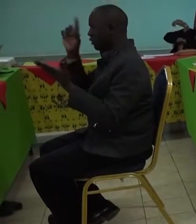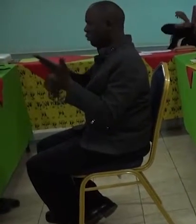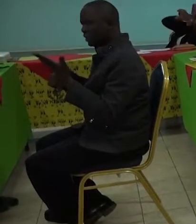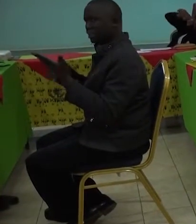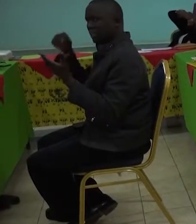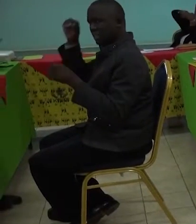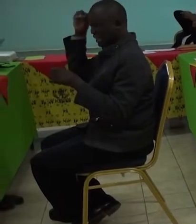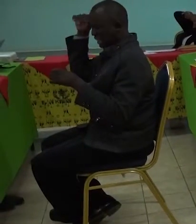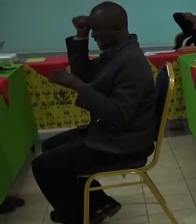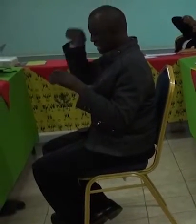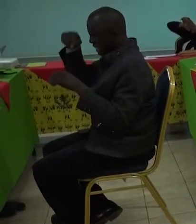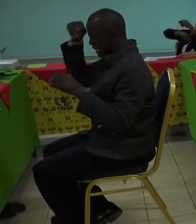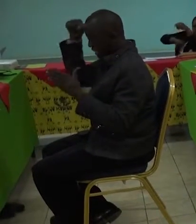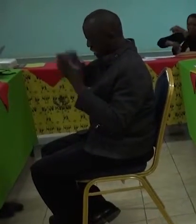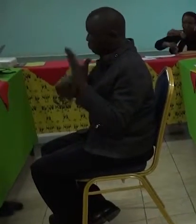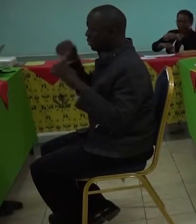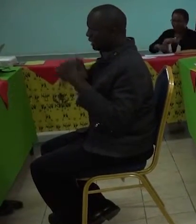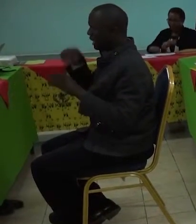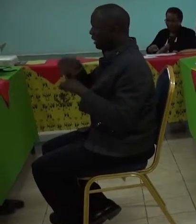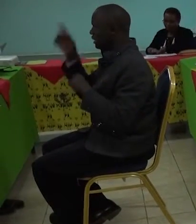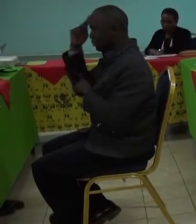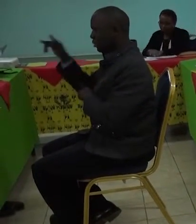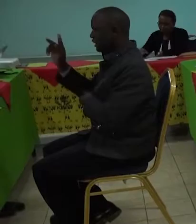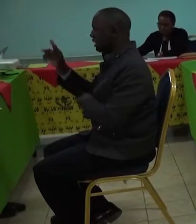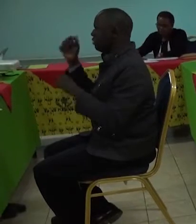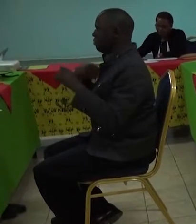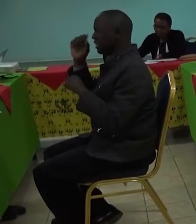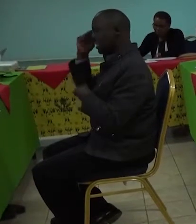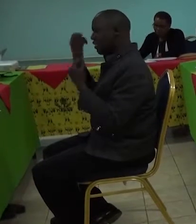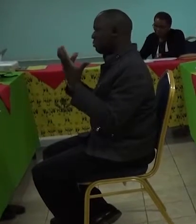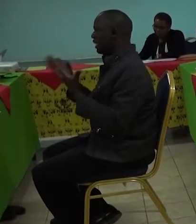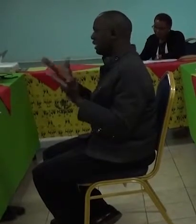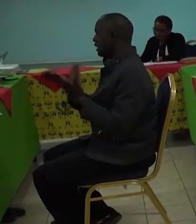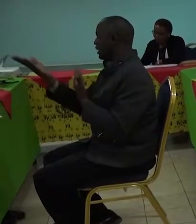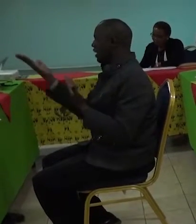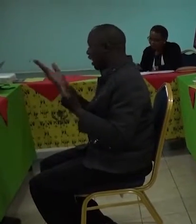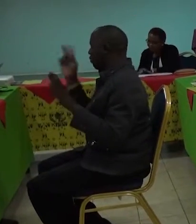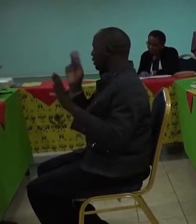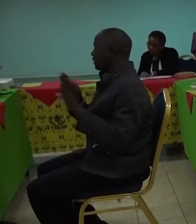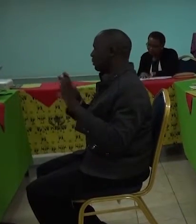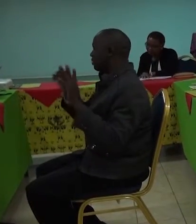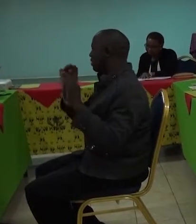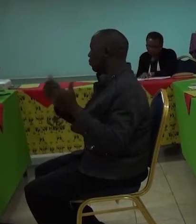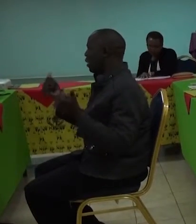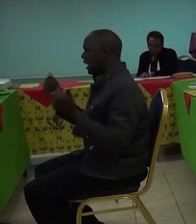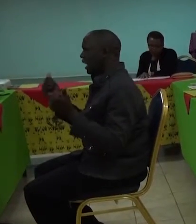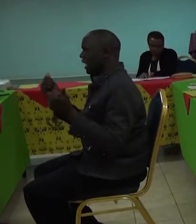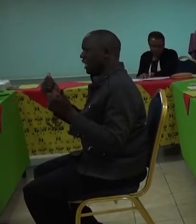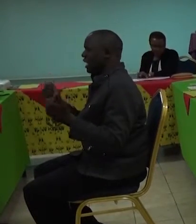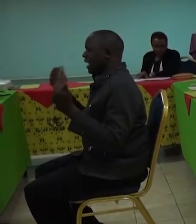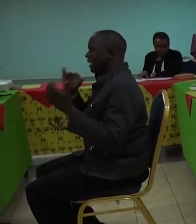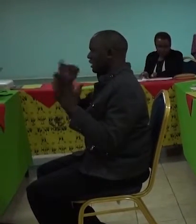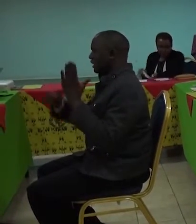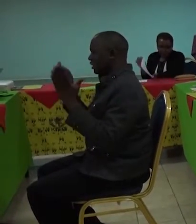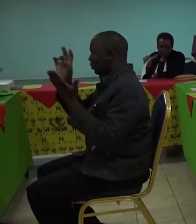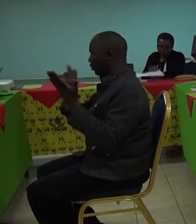the policy. And I think many of us were able to participate and just look